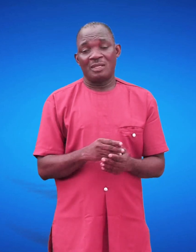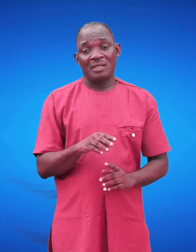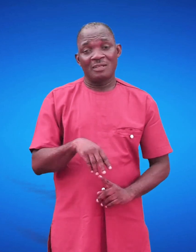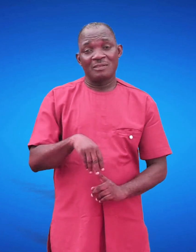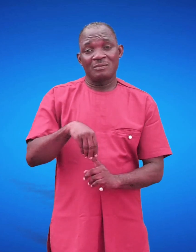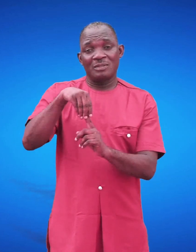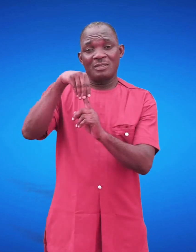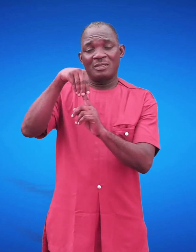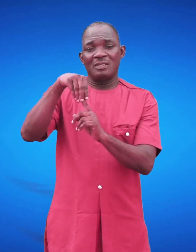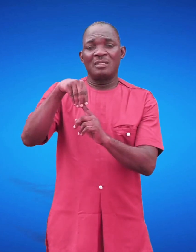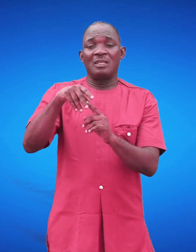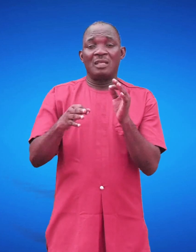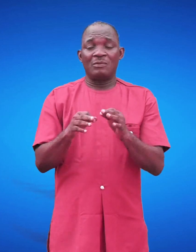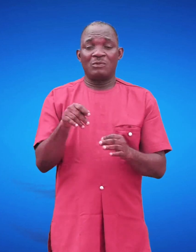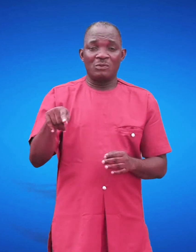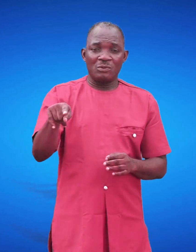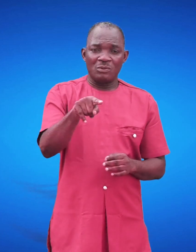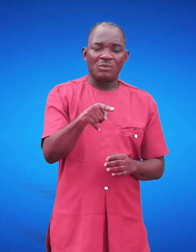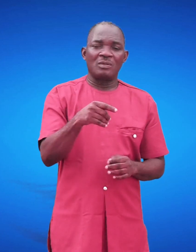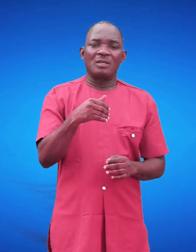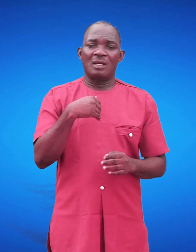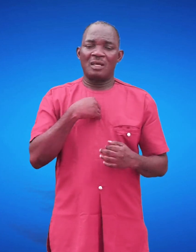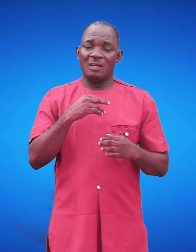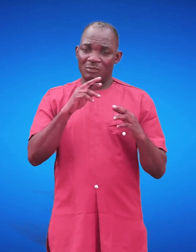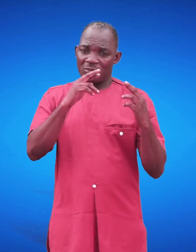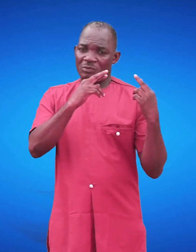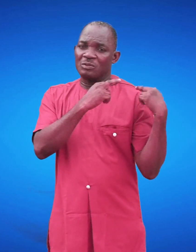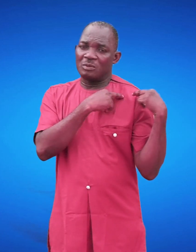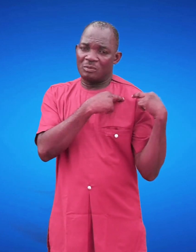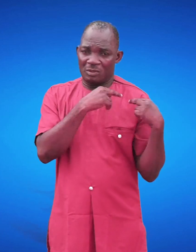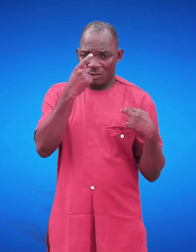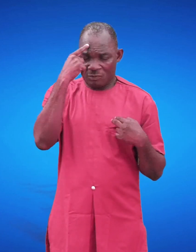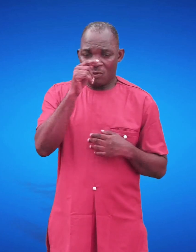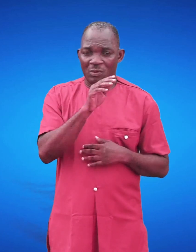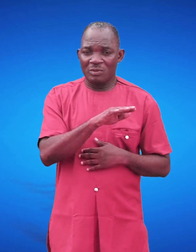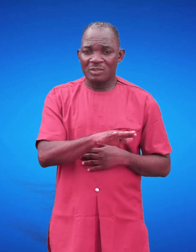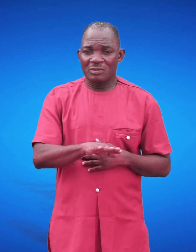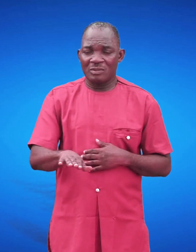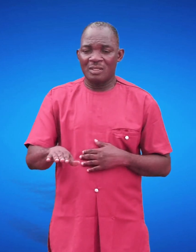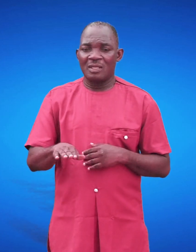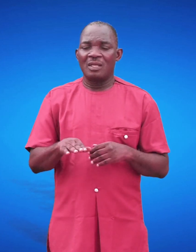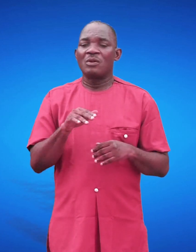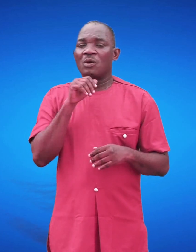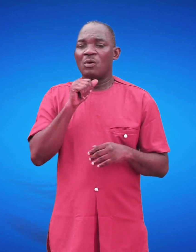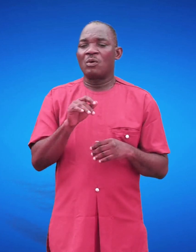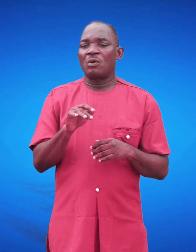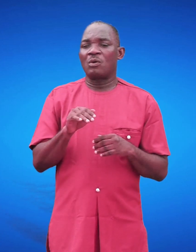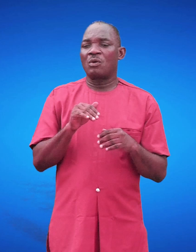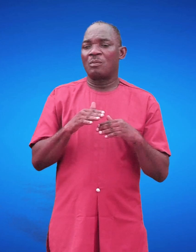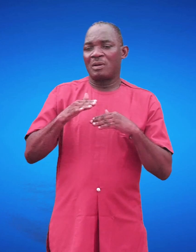especially if you have responsibility for children under 16.